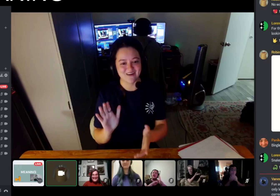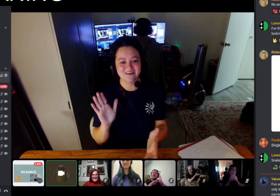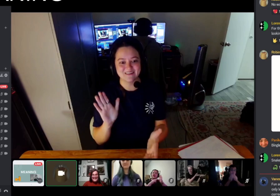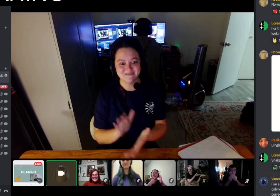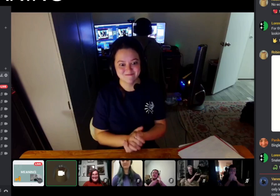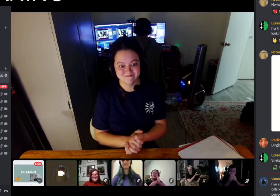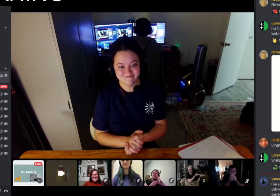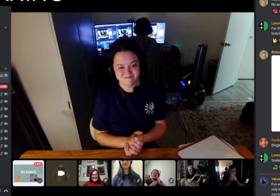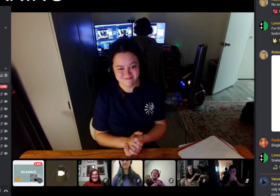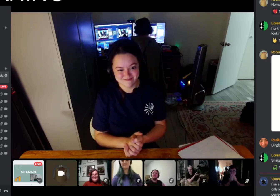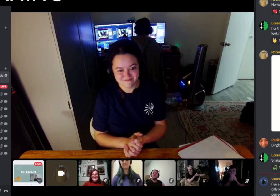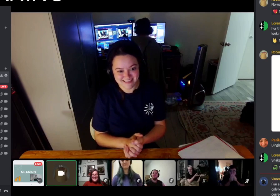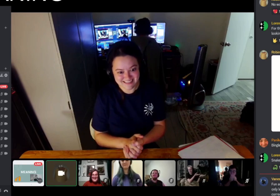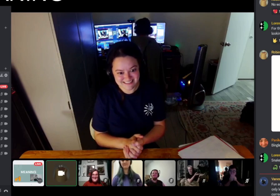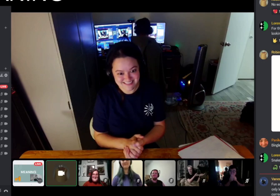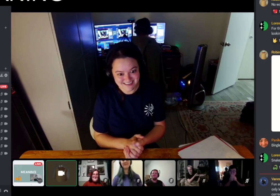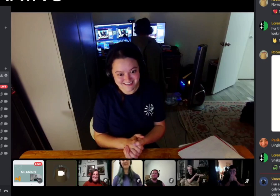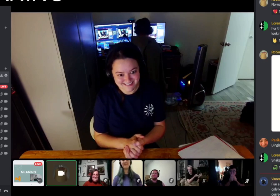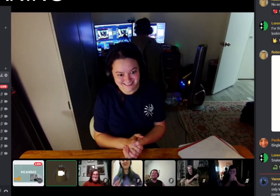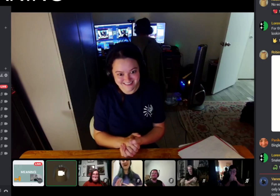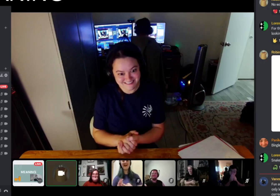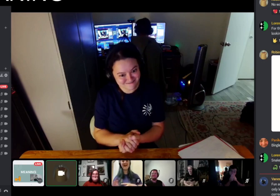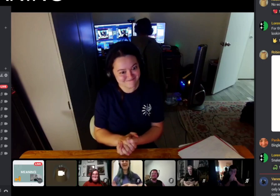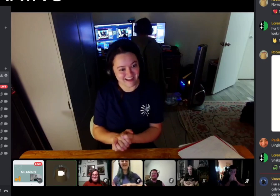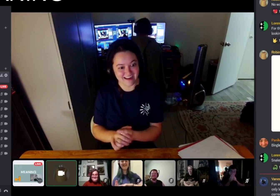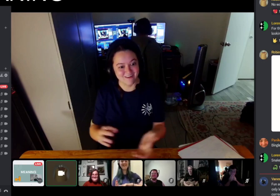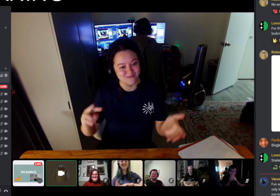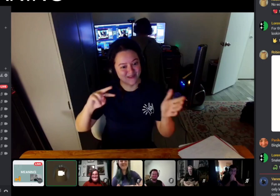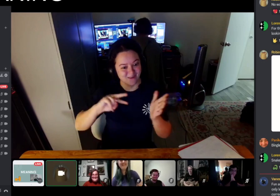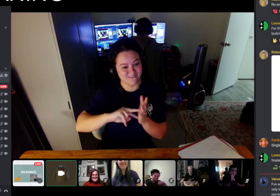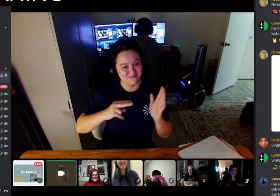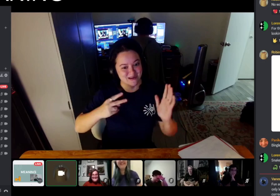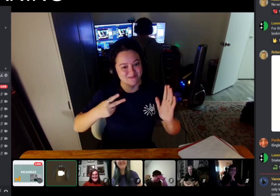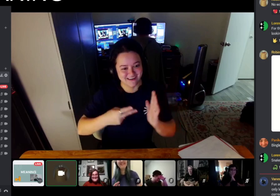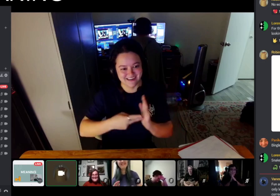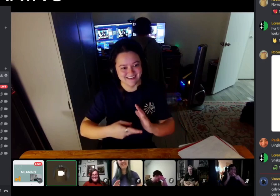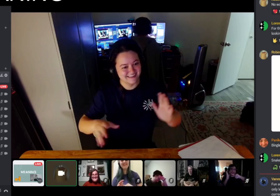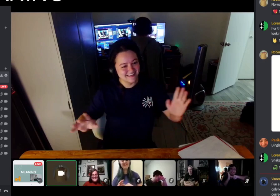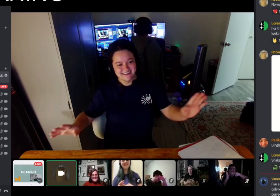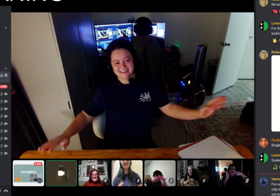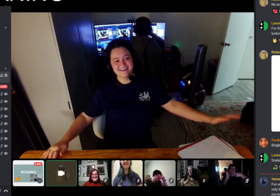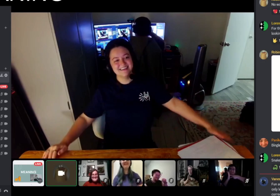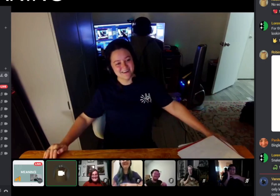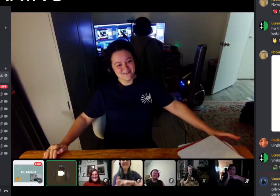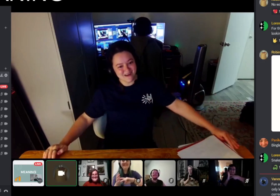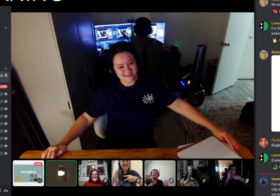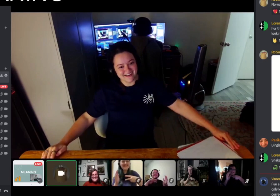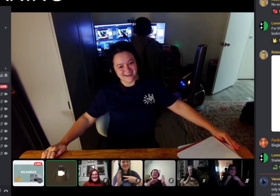word. The entire year. I hope y'all remember it. Cause oh my